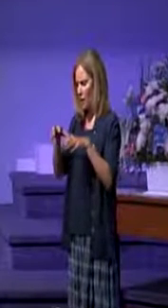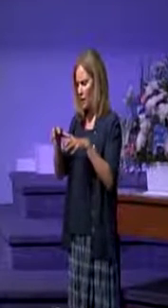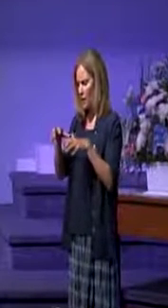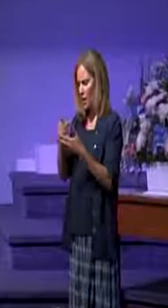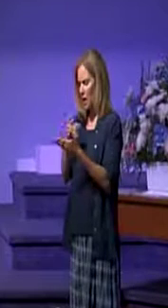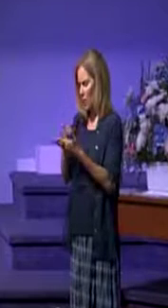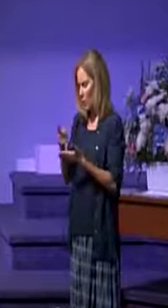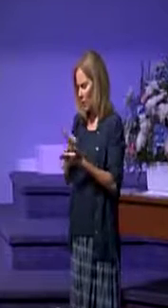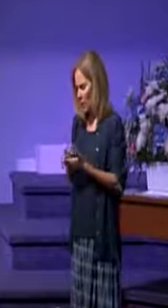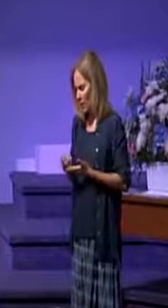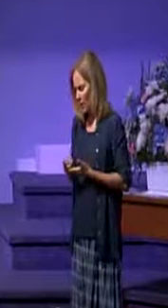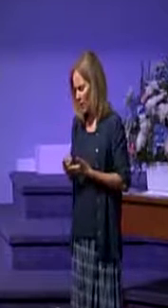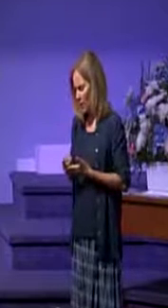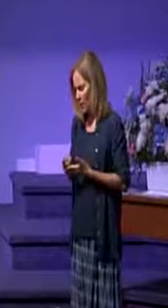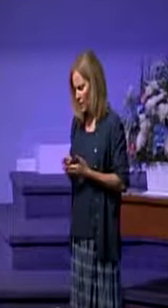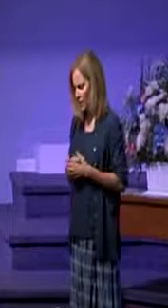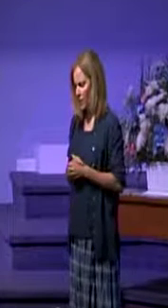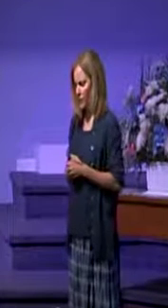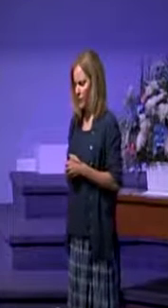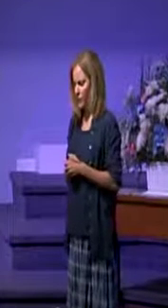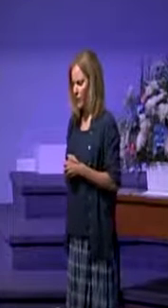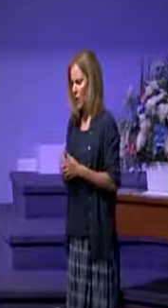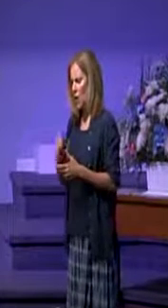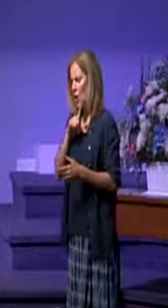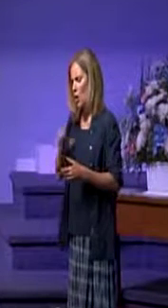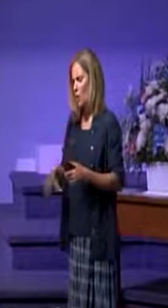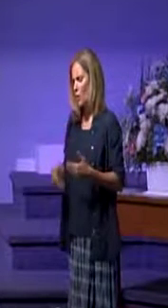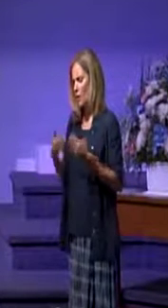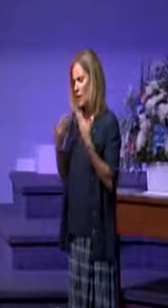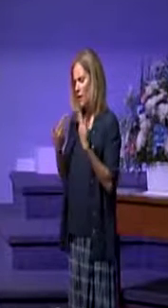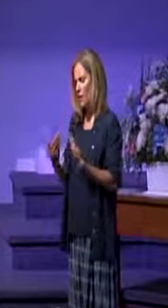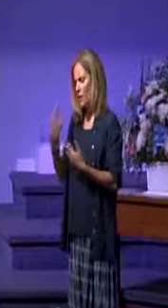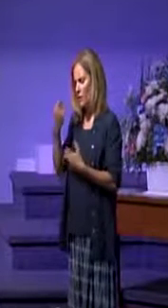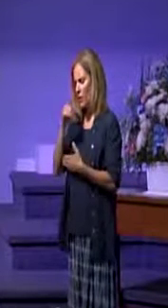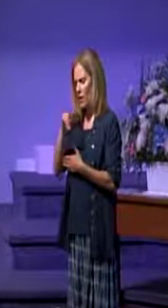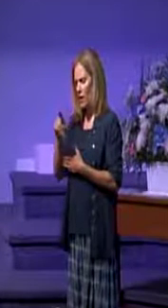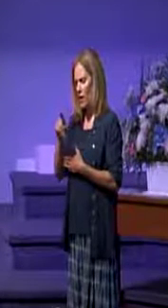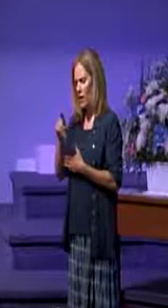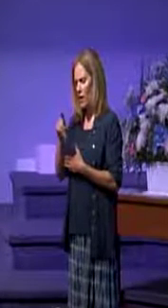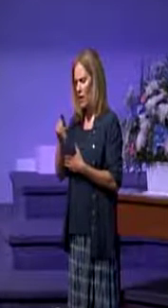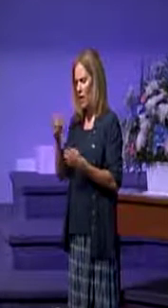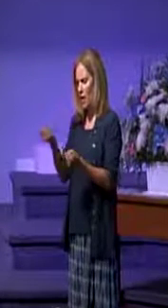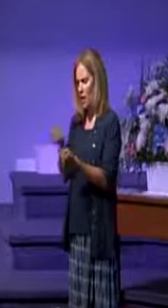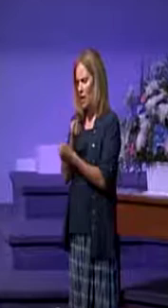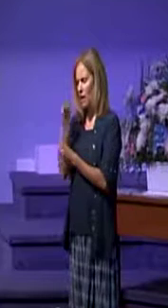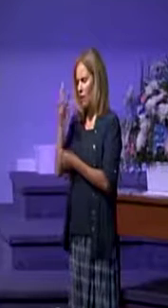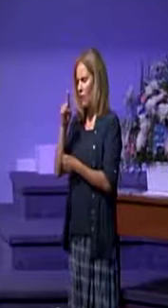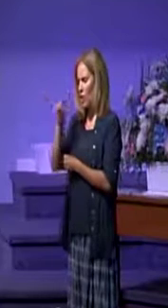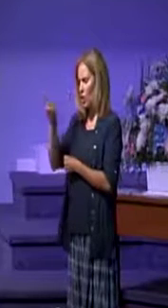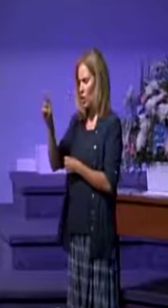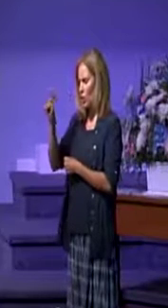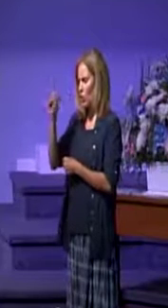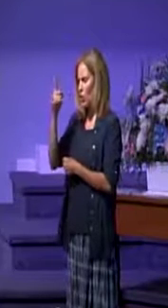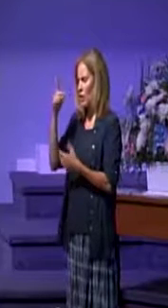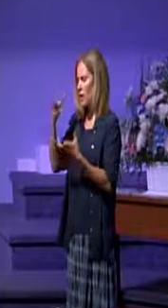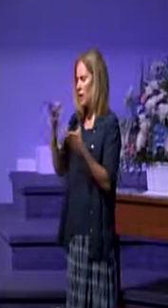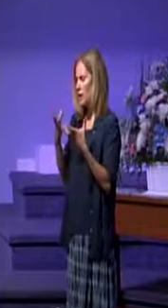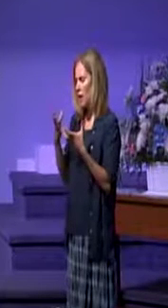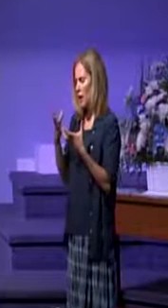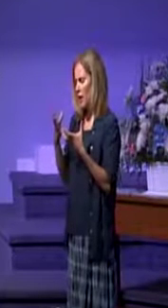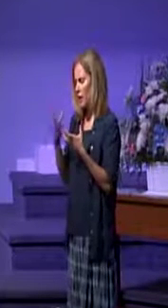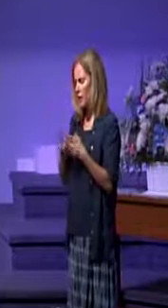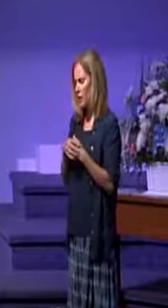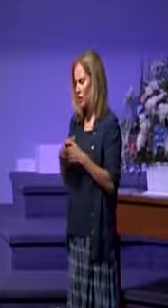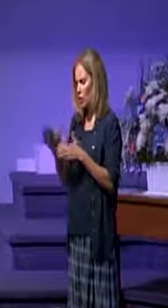weekly basis, basically. Lord, we thank you for their foremost, for their love for you, their desire